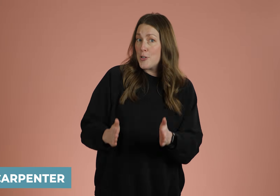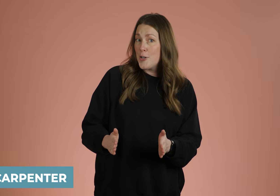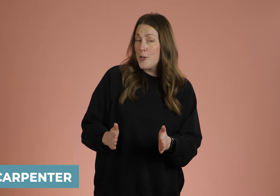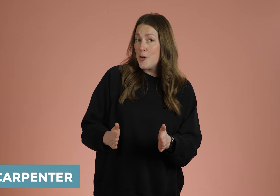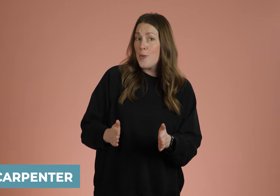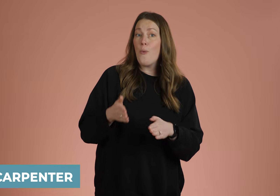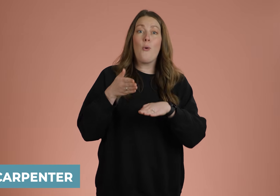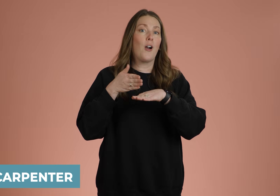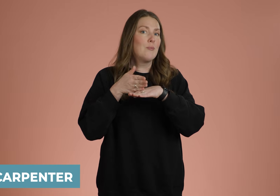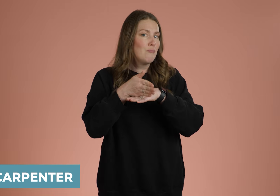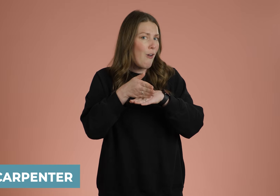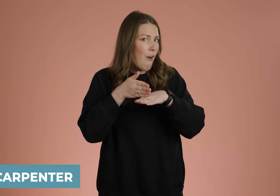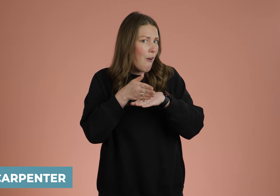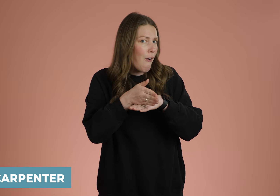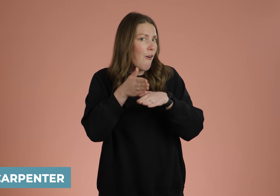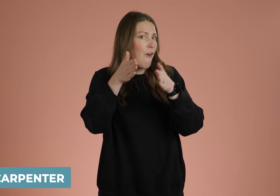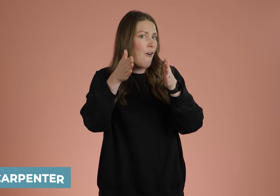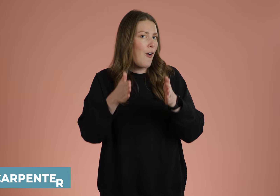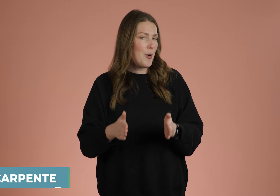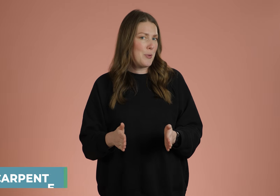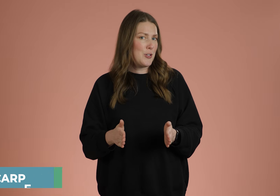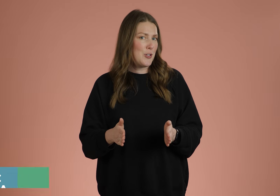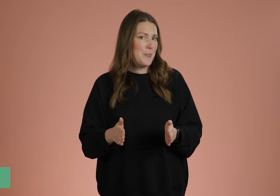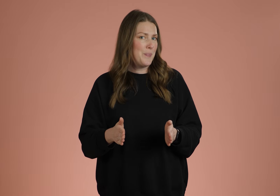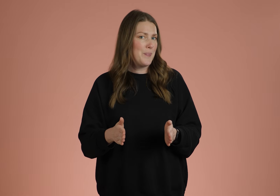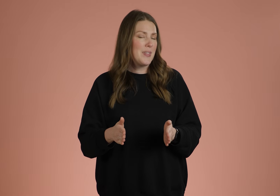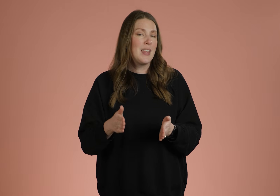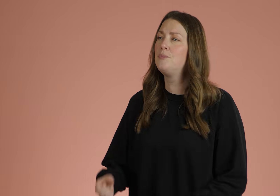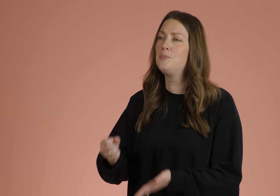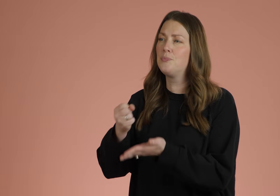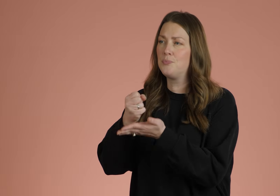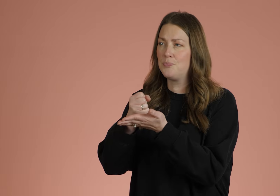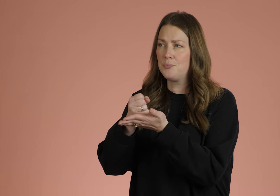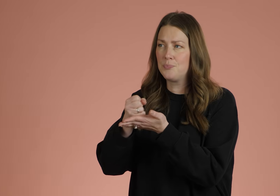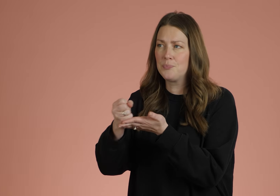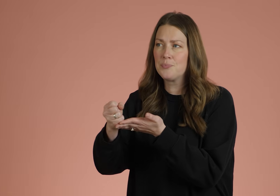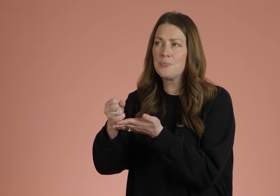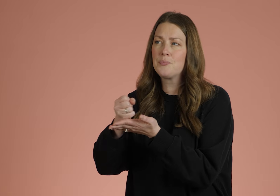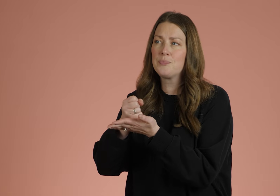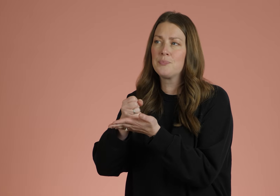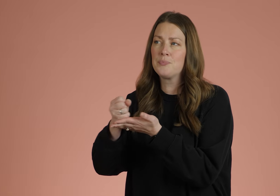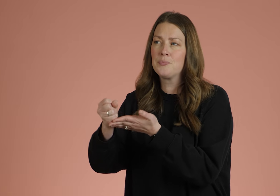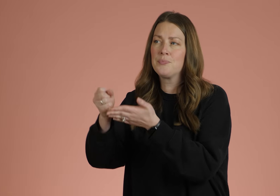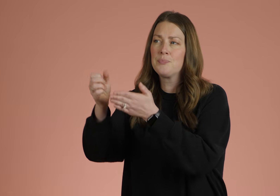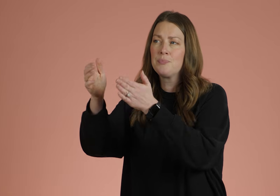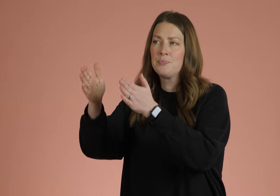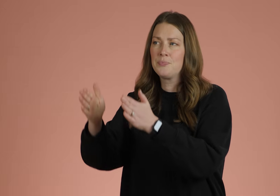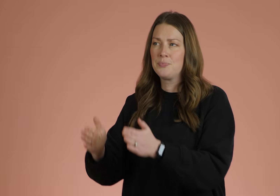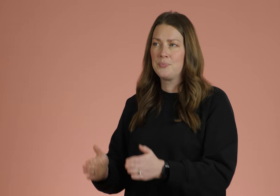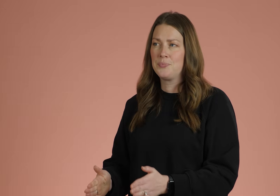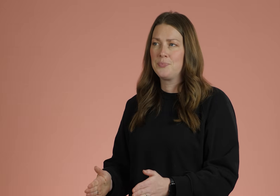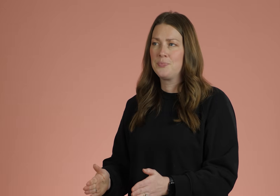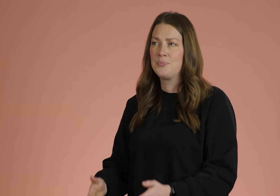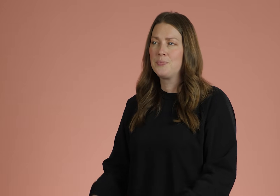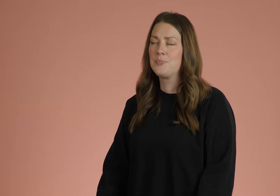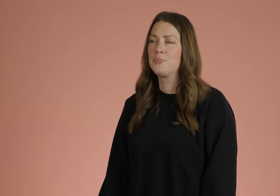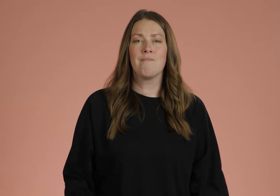Carpenter or carpenter. You're grinding or shaving the wood,